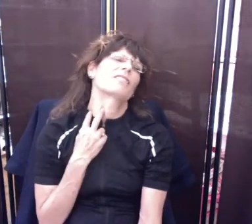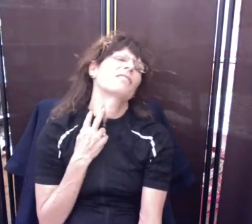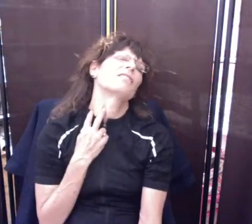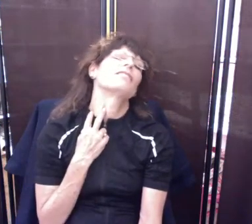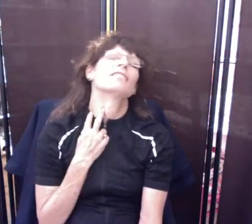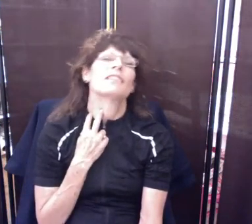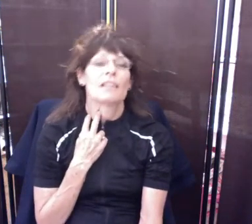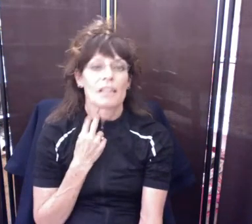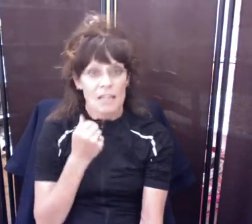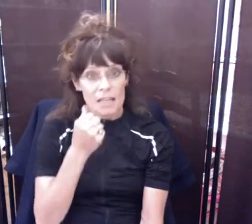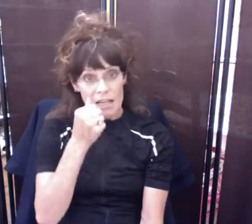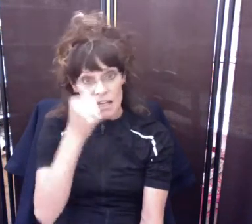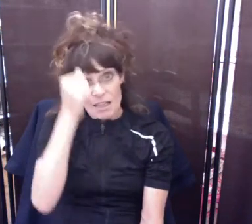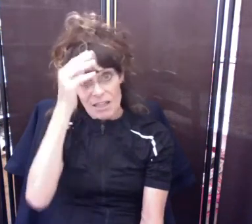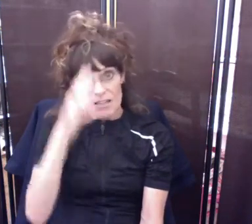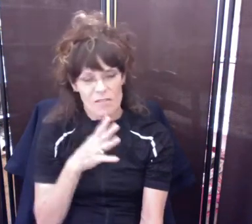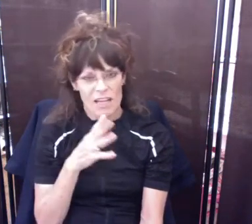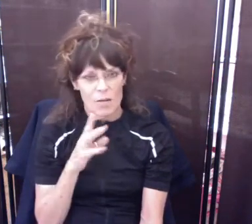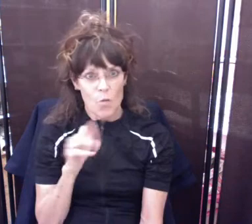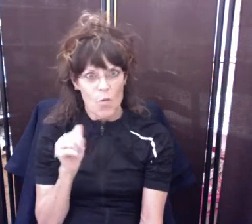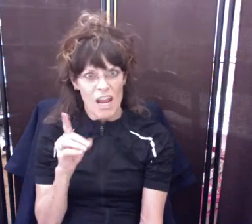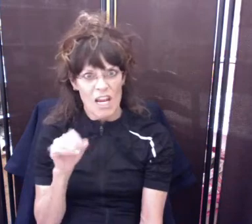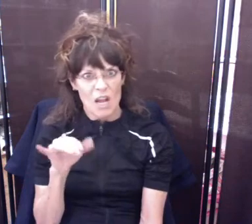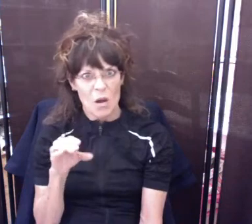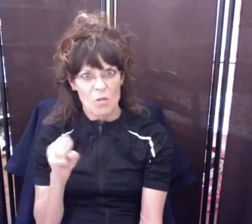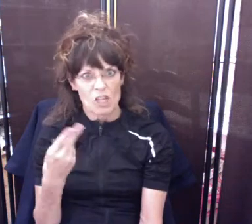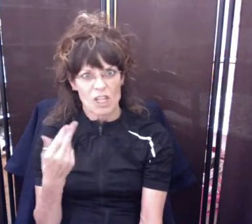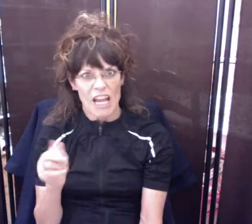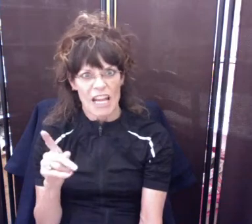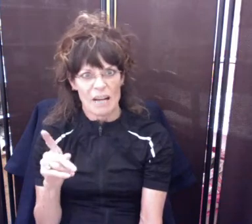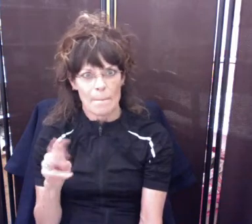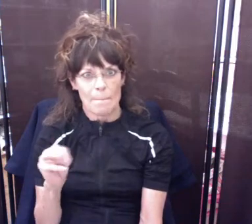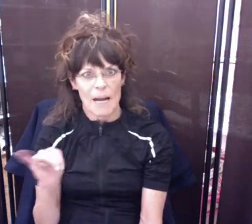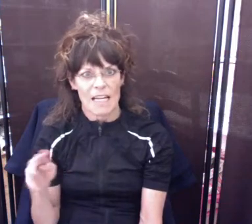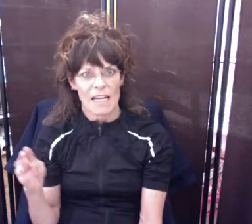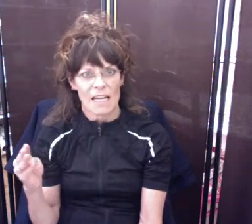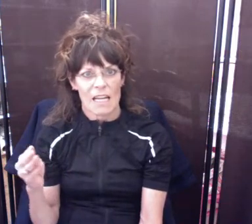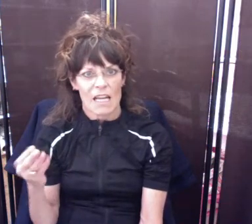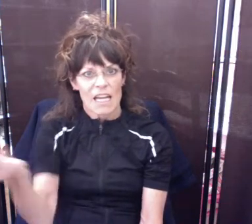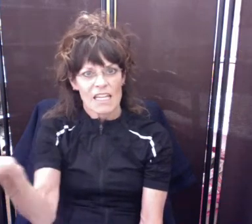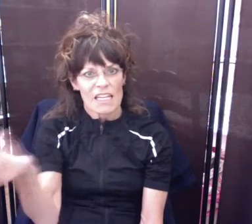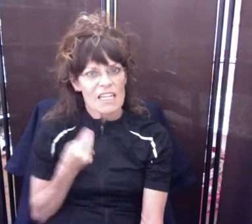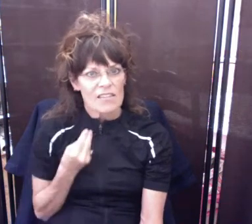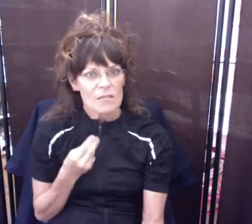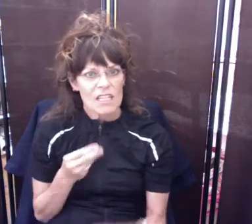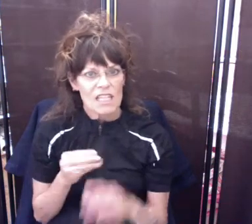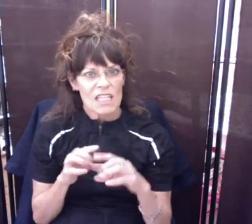Radio Shack Mike, comes up to me one day and he hands me a set of 90-minute cassette tapes. And I'm like, what are